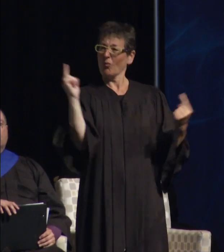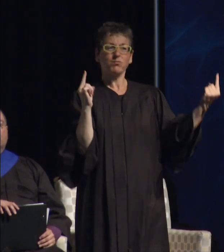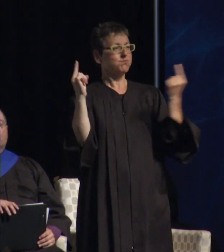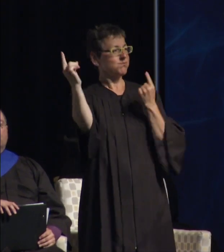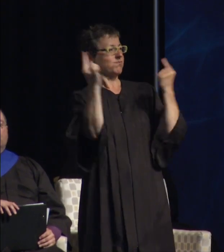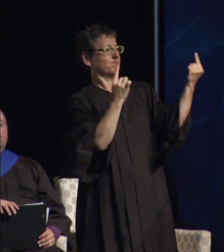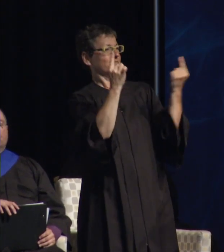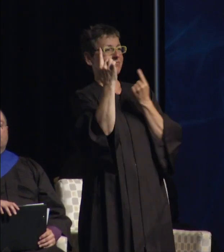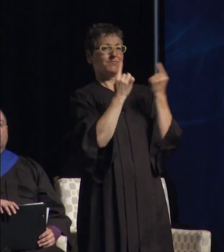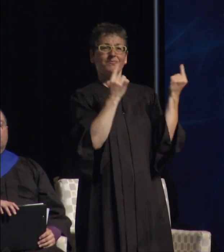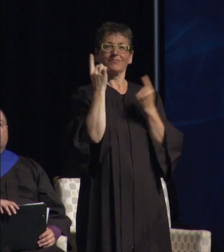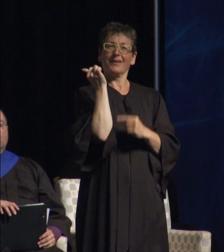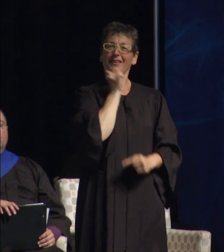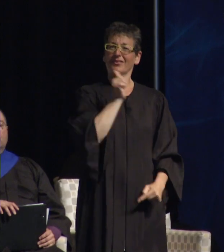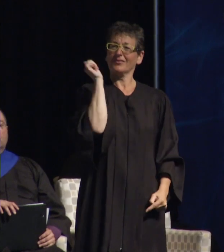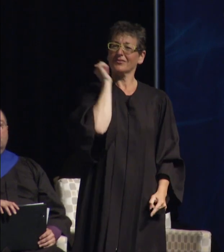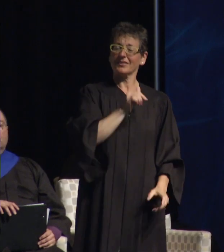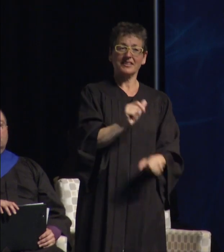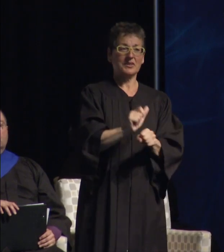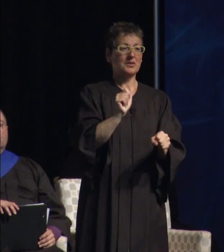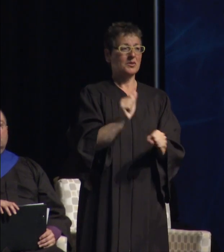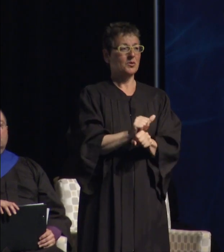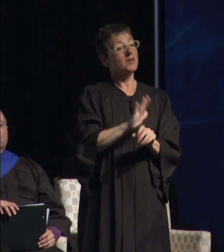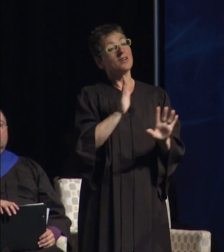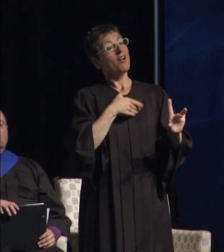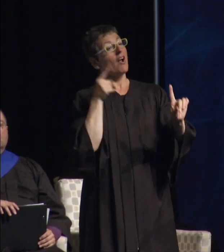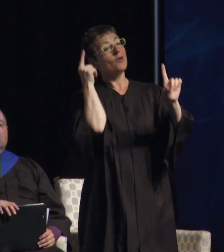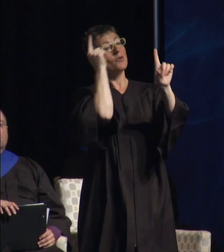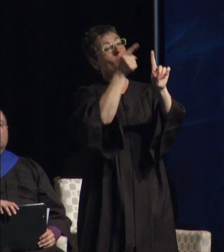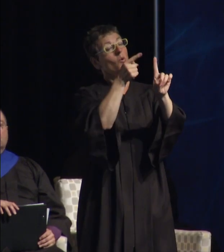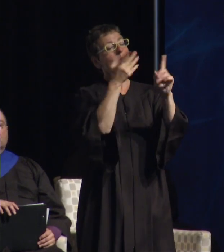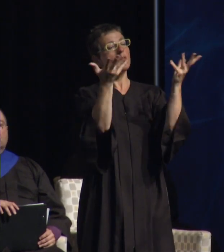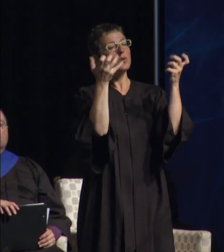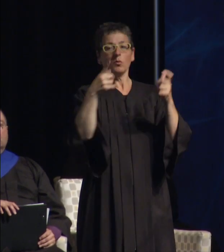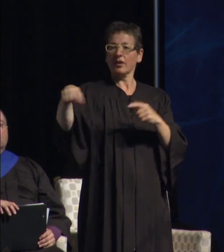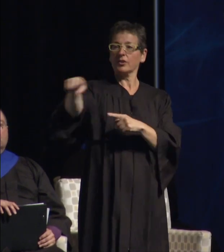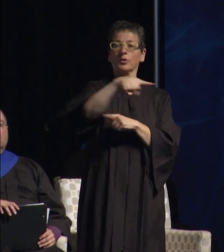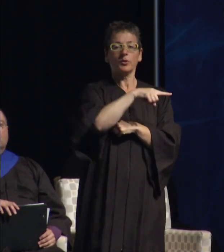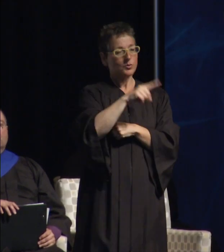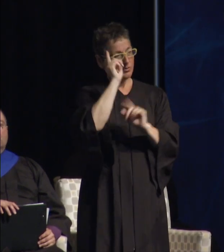single day with the goal of helping our students be successful.